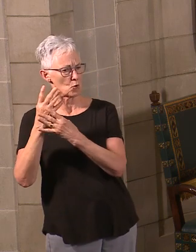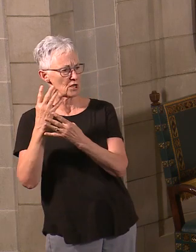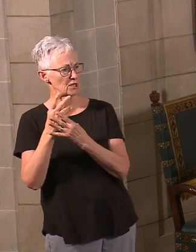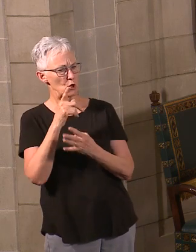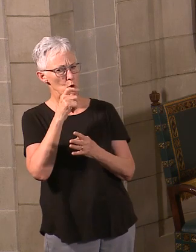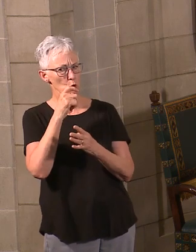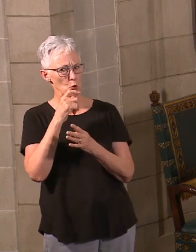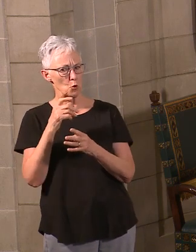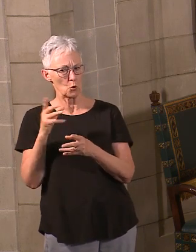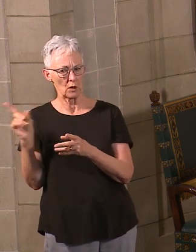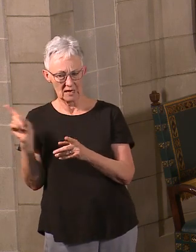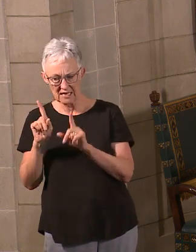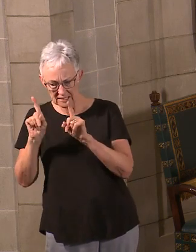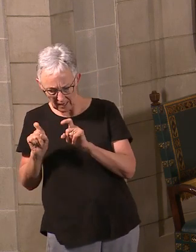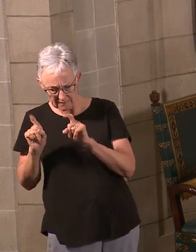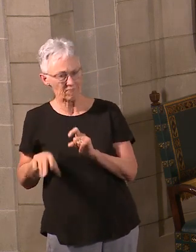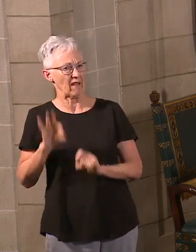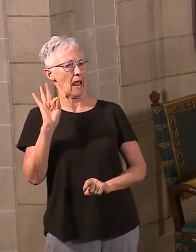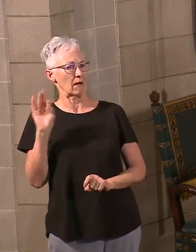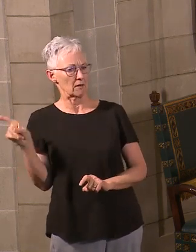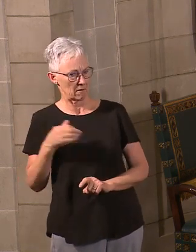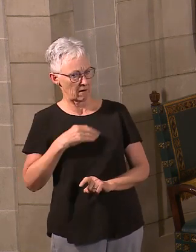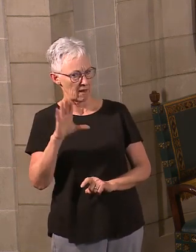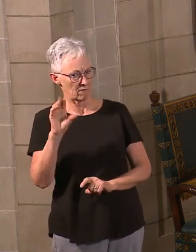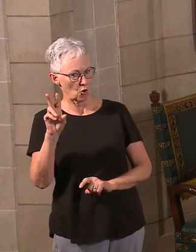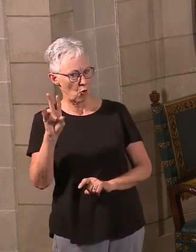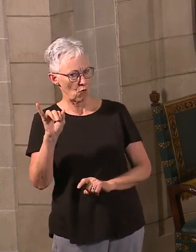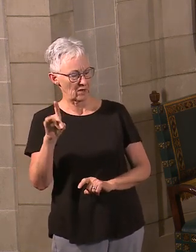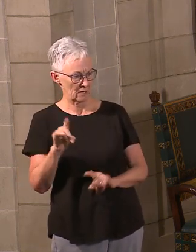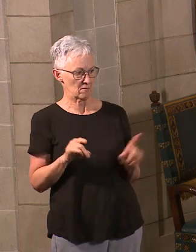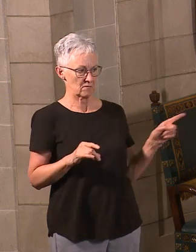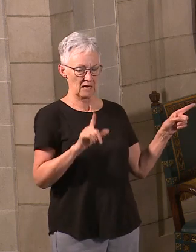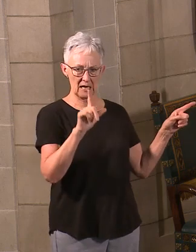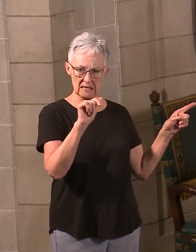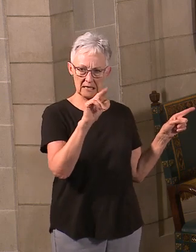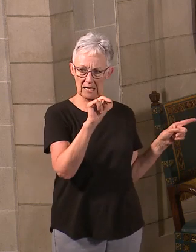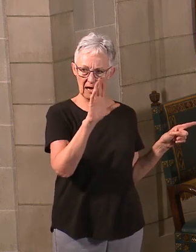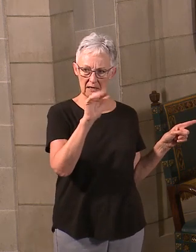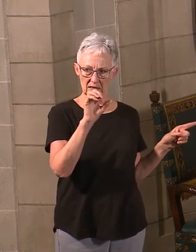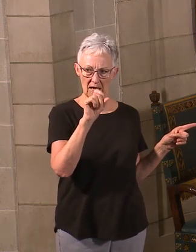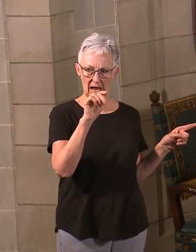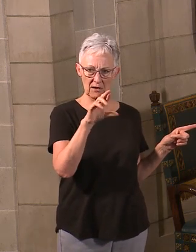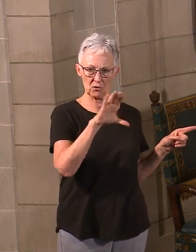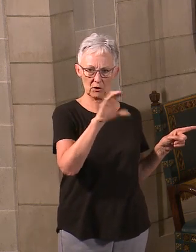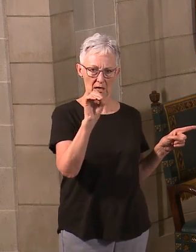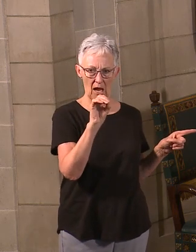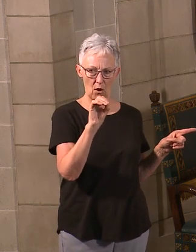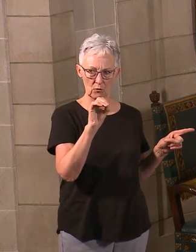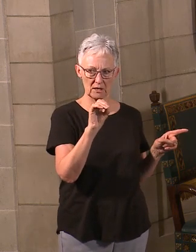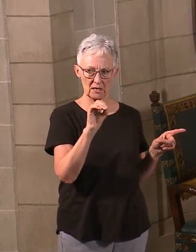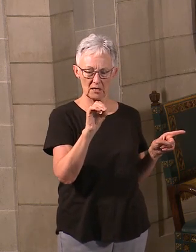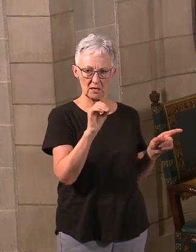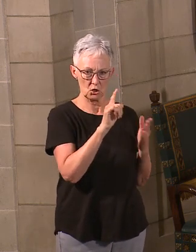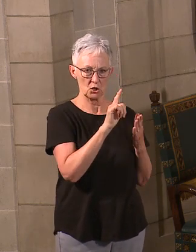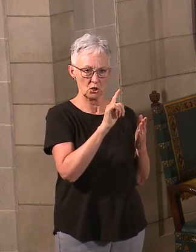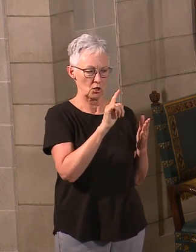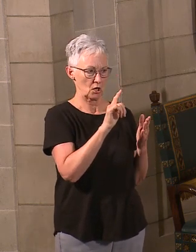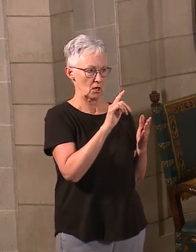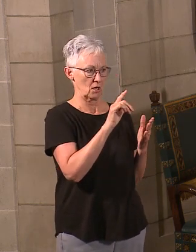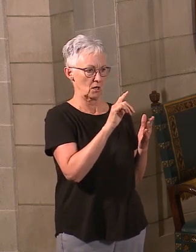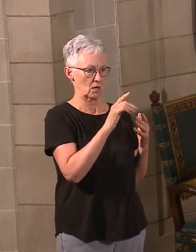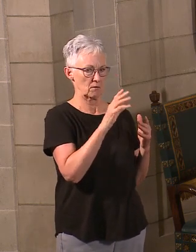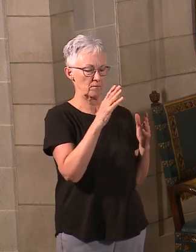COVID? Lancaster County Public Health is doing that investigation. They're still doing the investigation. They have not gotten back to us with the results of